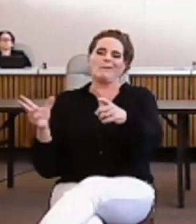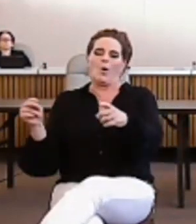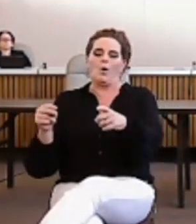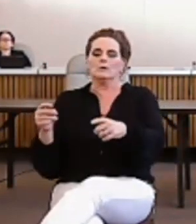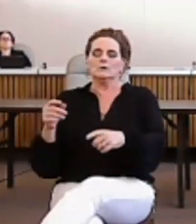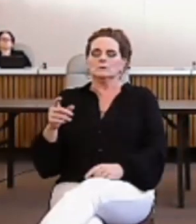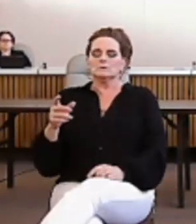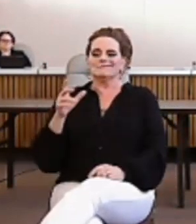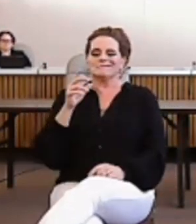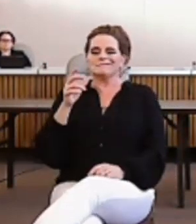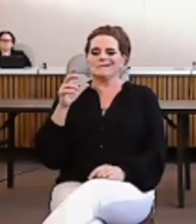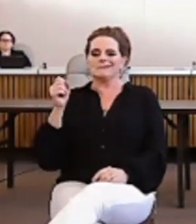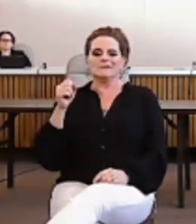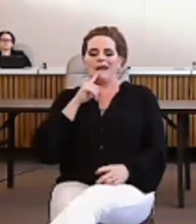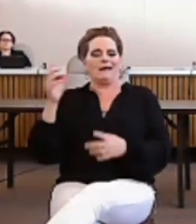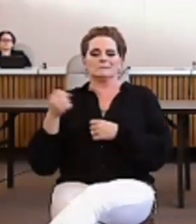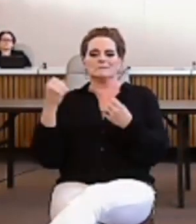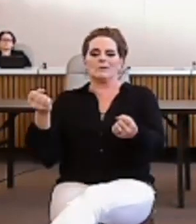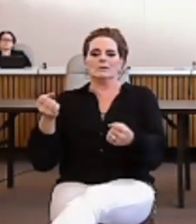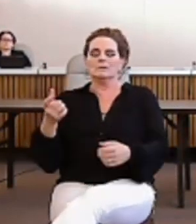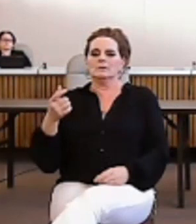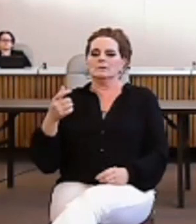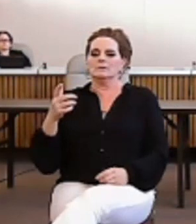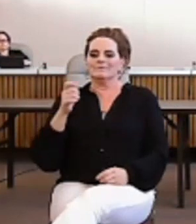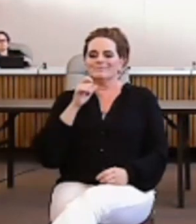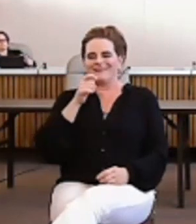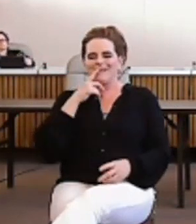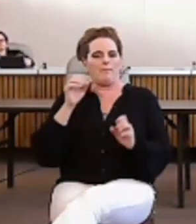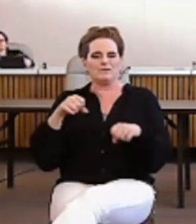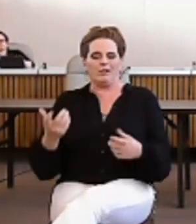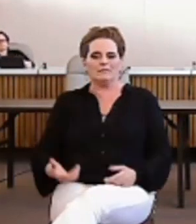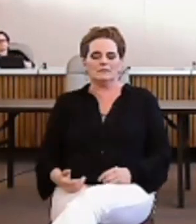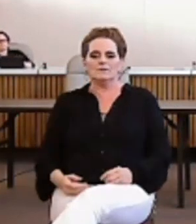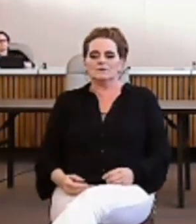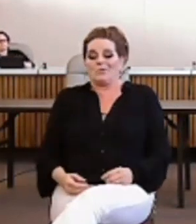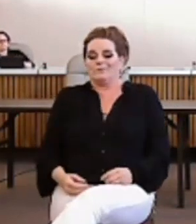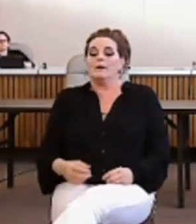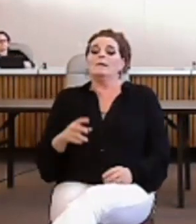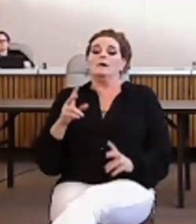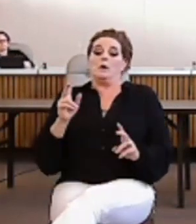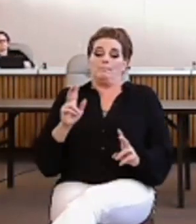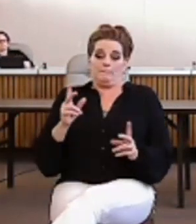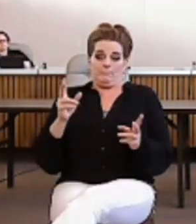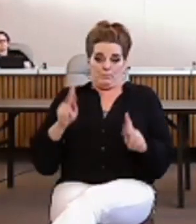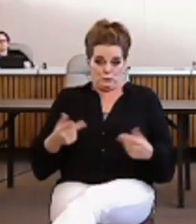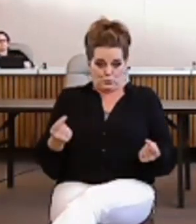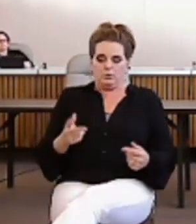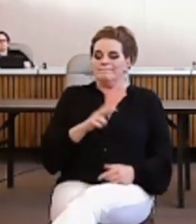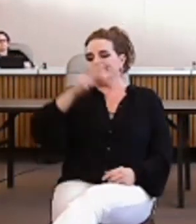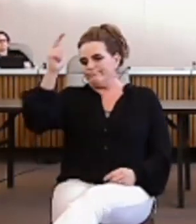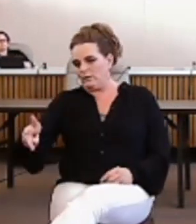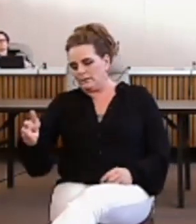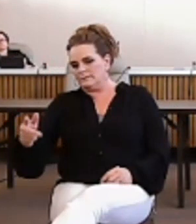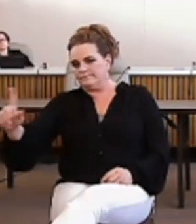can come and then turn around. So that's not feasible at all. Okay, So basically they have to park in the front parking. so it's more